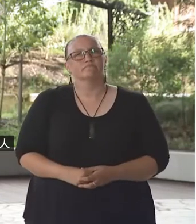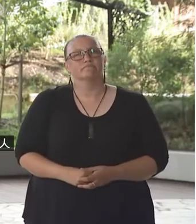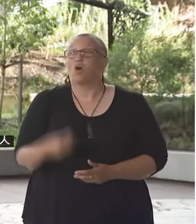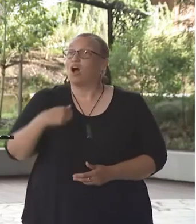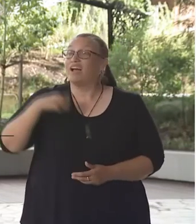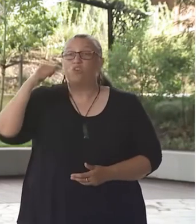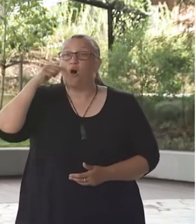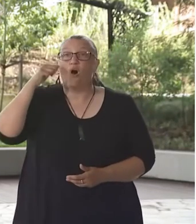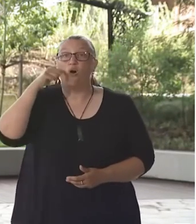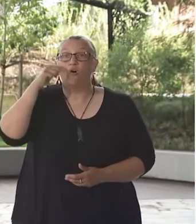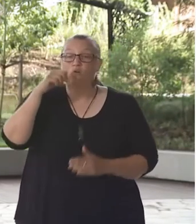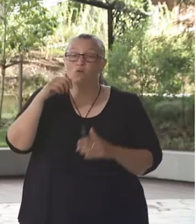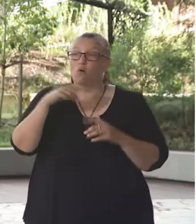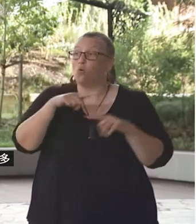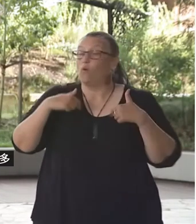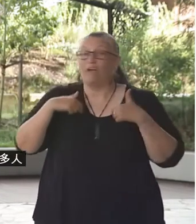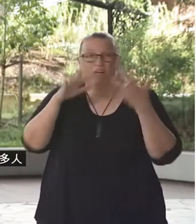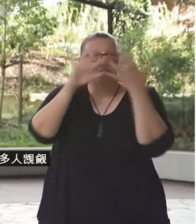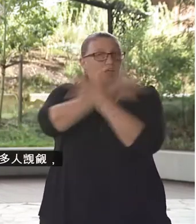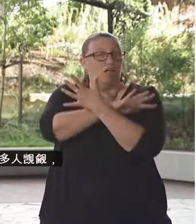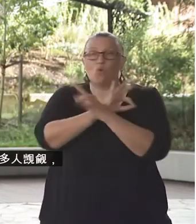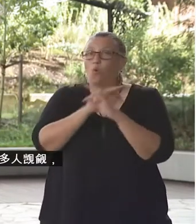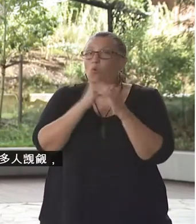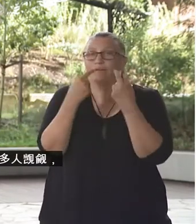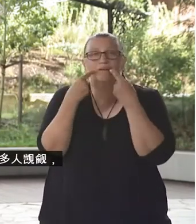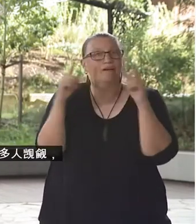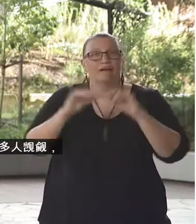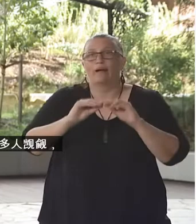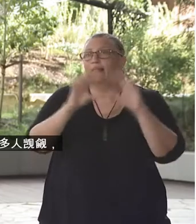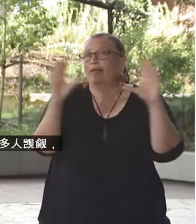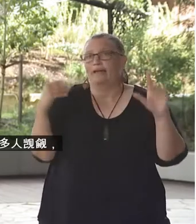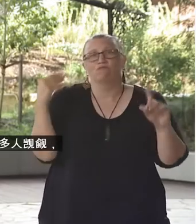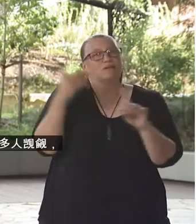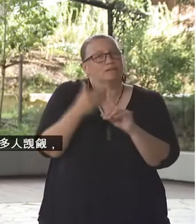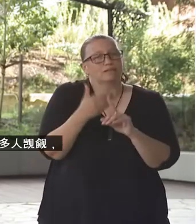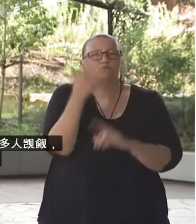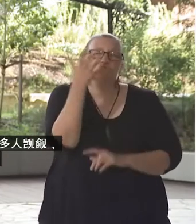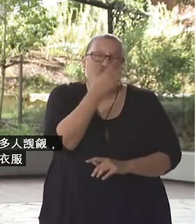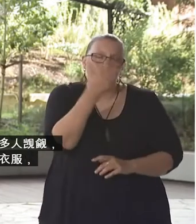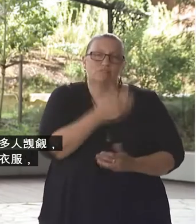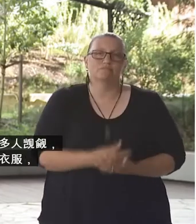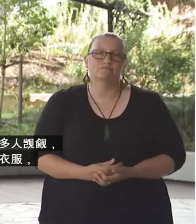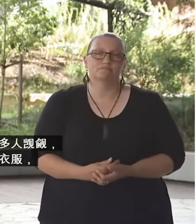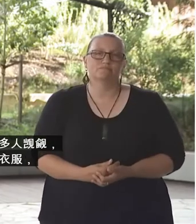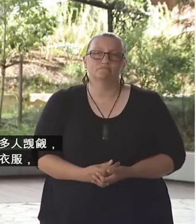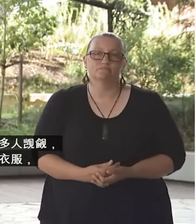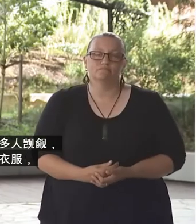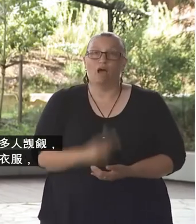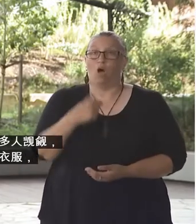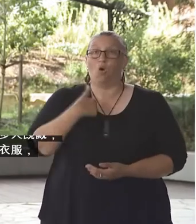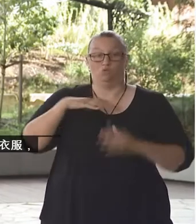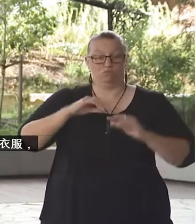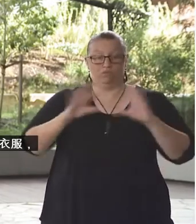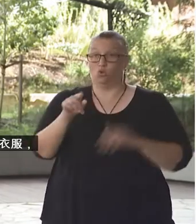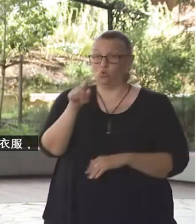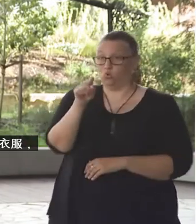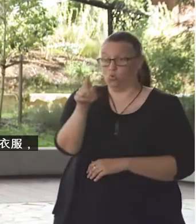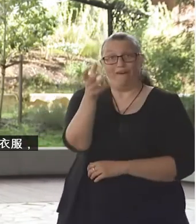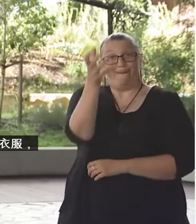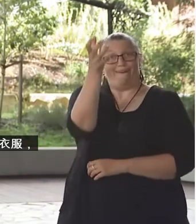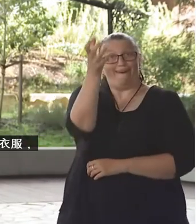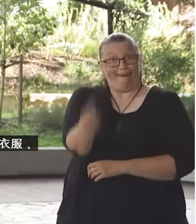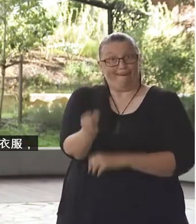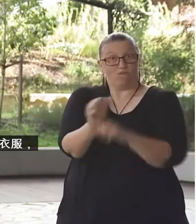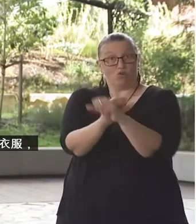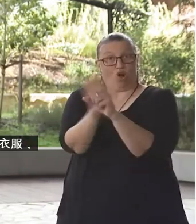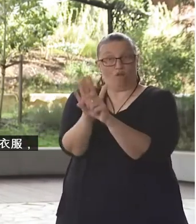to a COVID, we've had many people with COVID. So if you've been diagnosed with COVID, so people